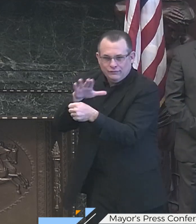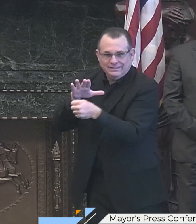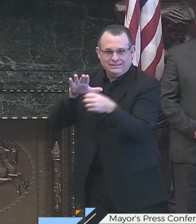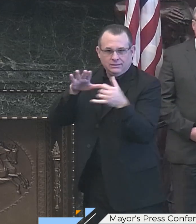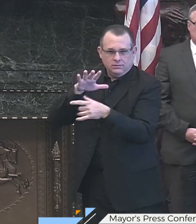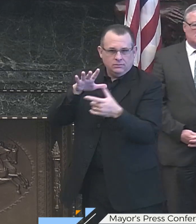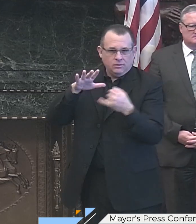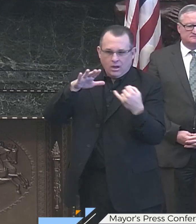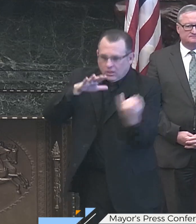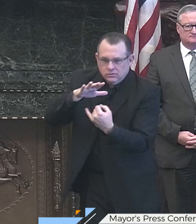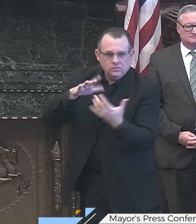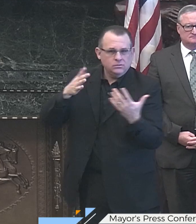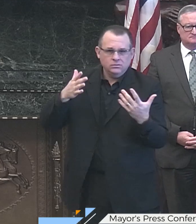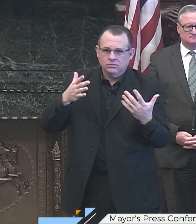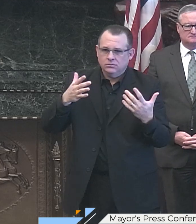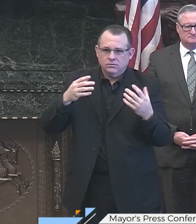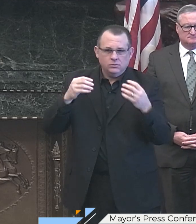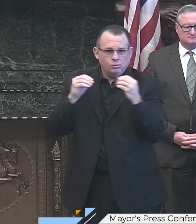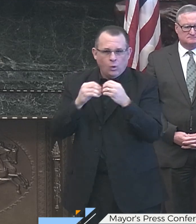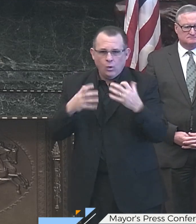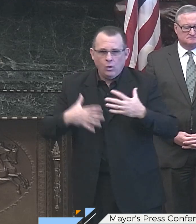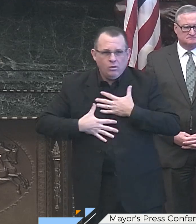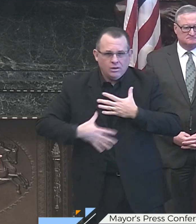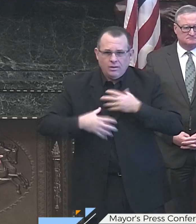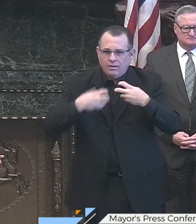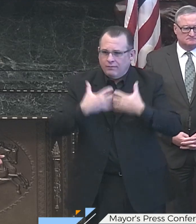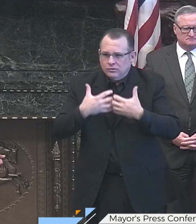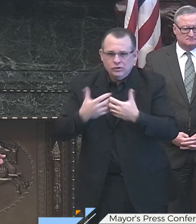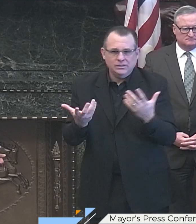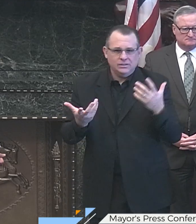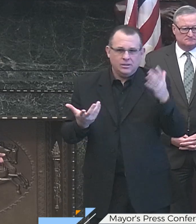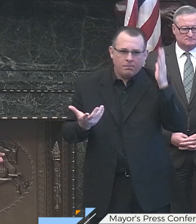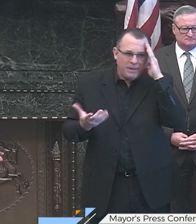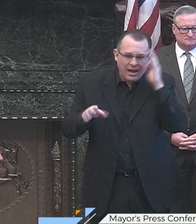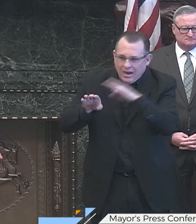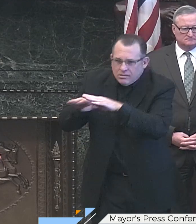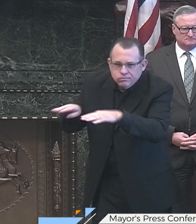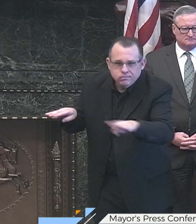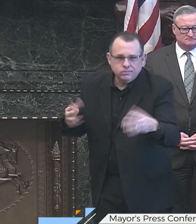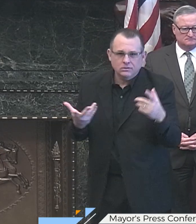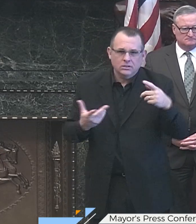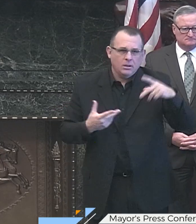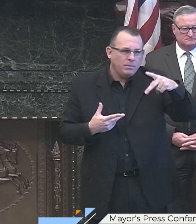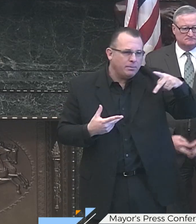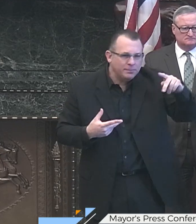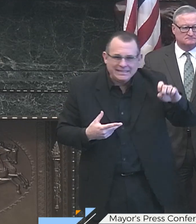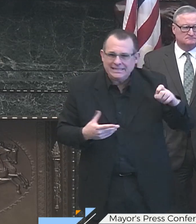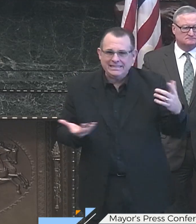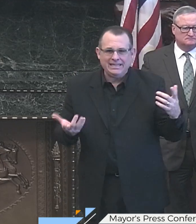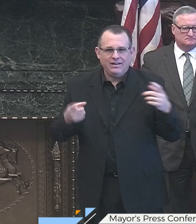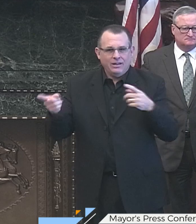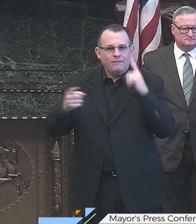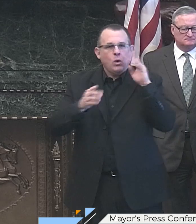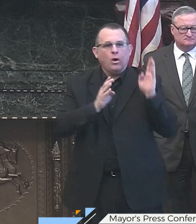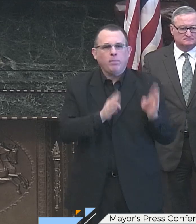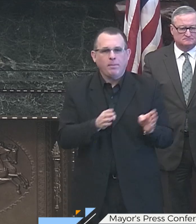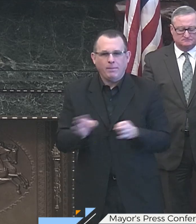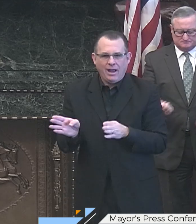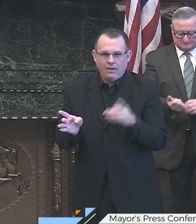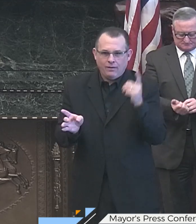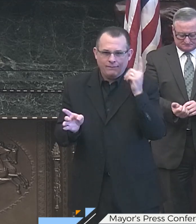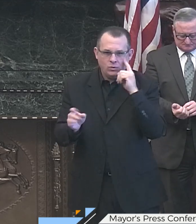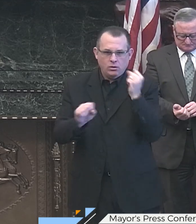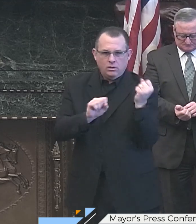ventilators, PPE equipment, all of that is to prepare for what is likely to be a surge in patients. We don't want to be caught flat-footed. We want to